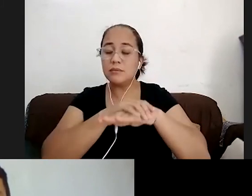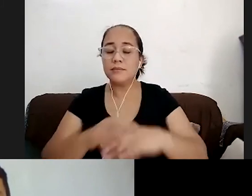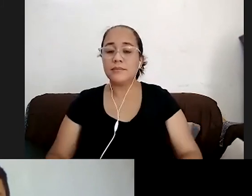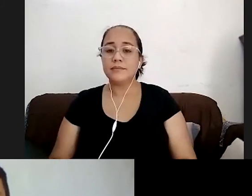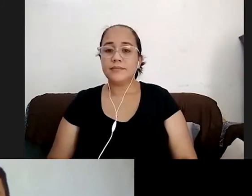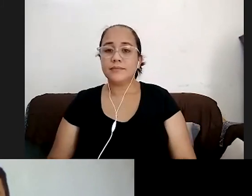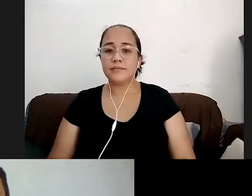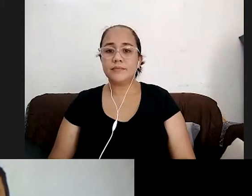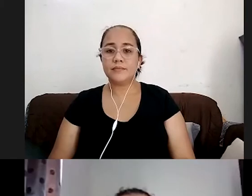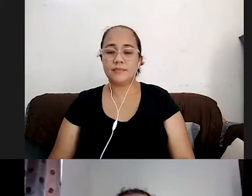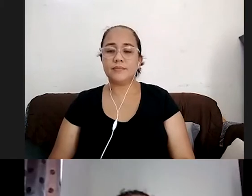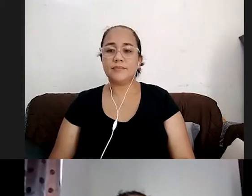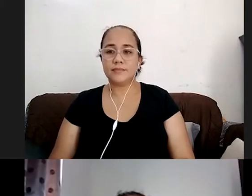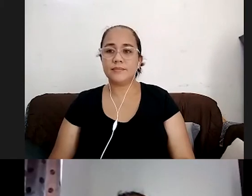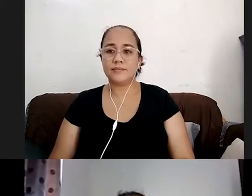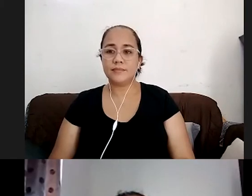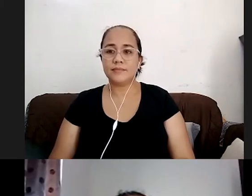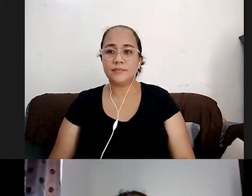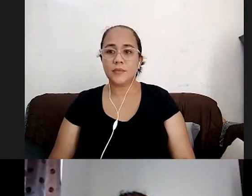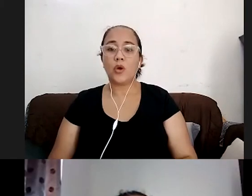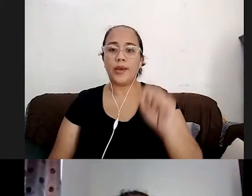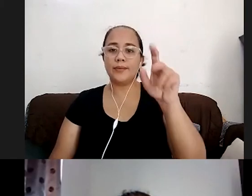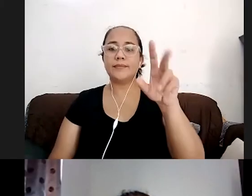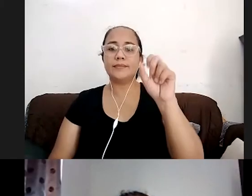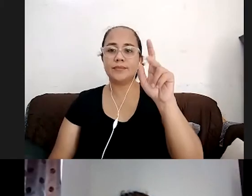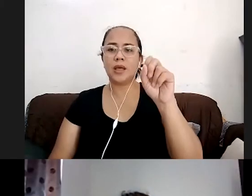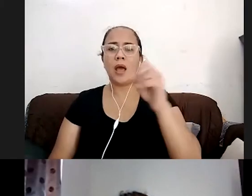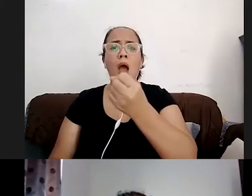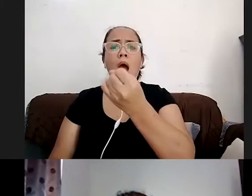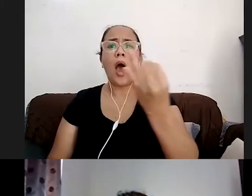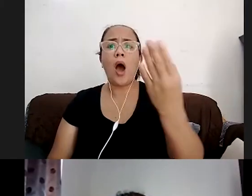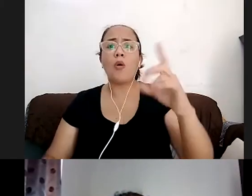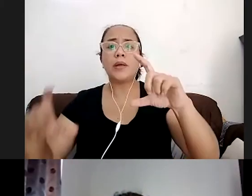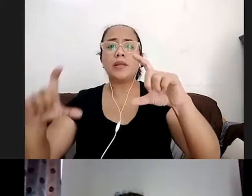teach fun. Okay. How many clauses?